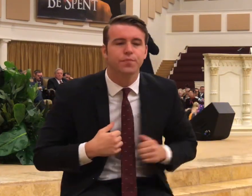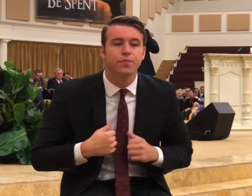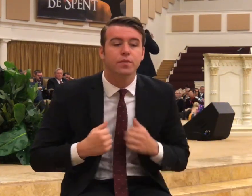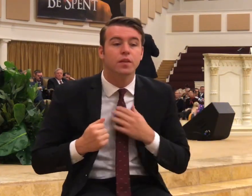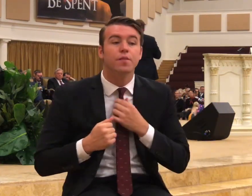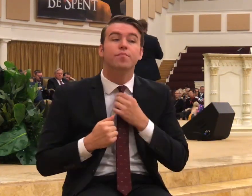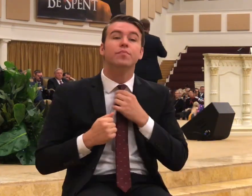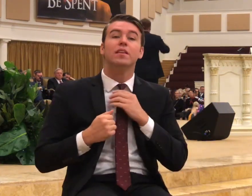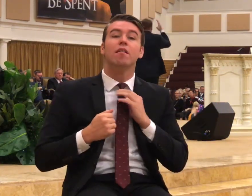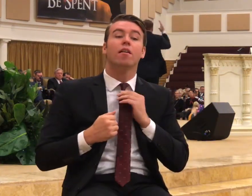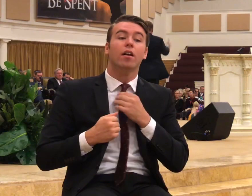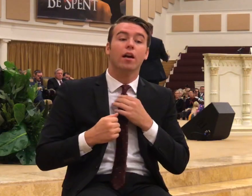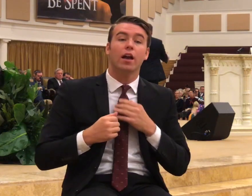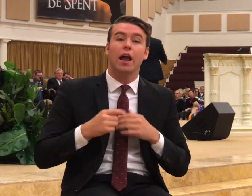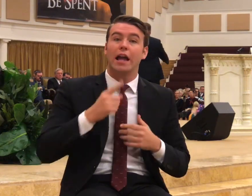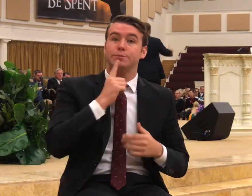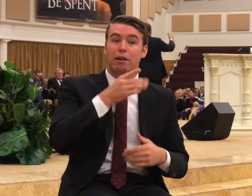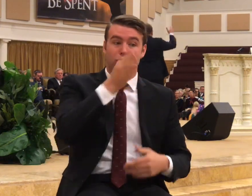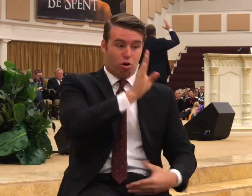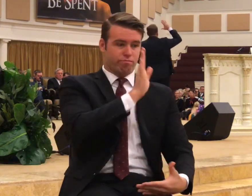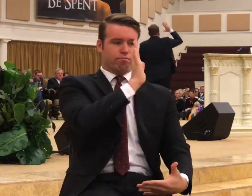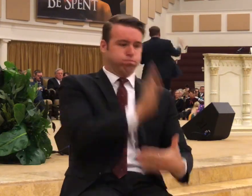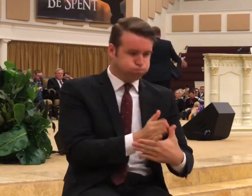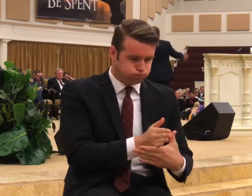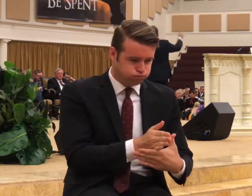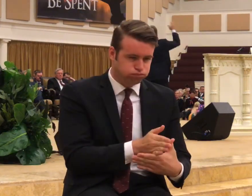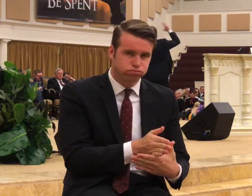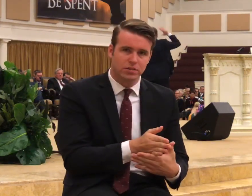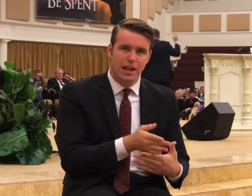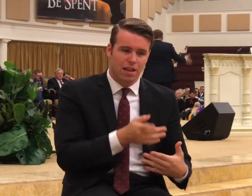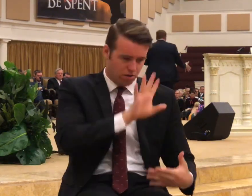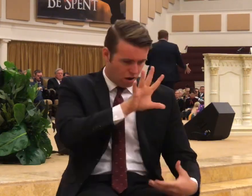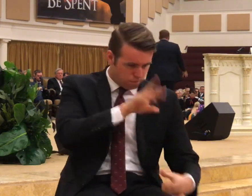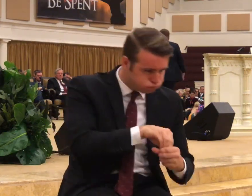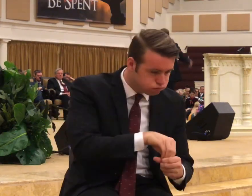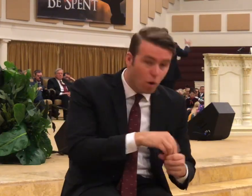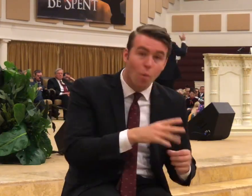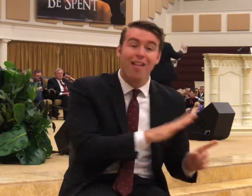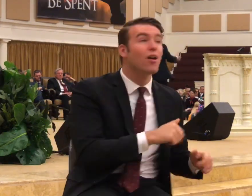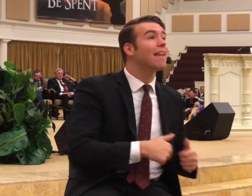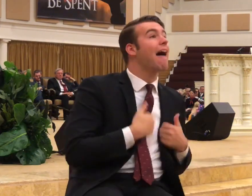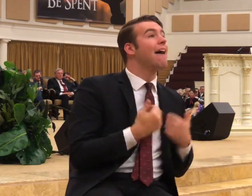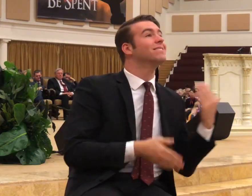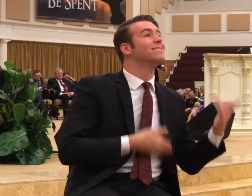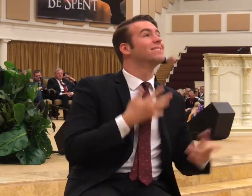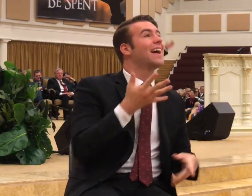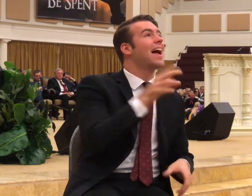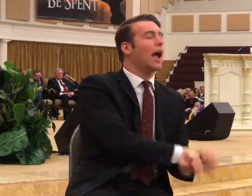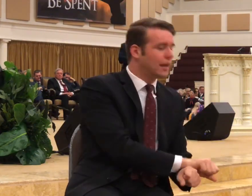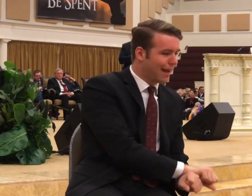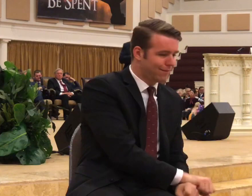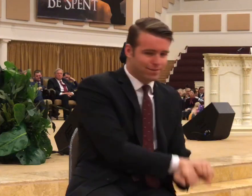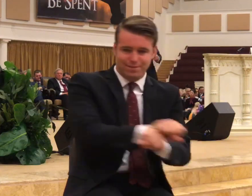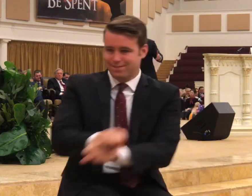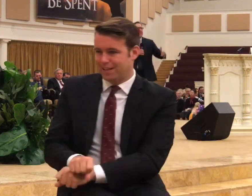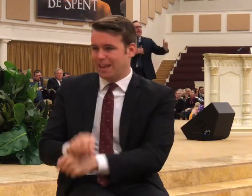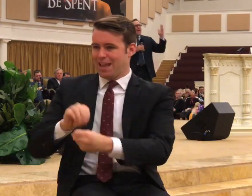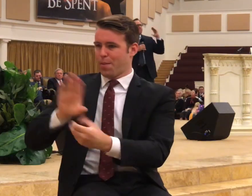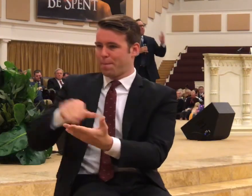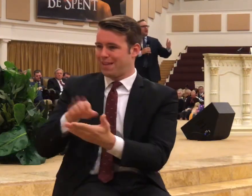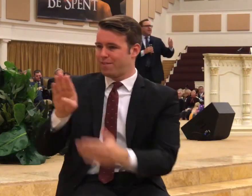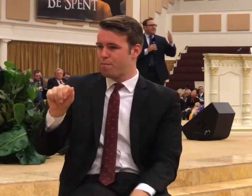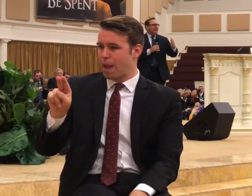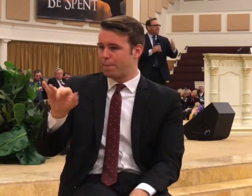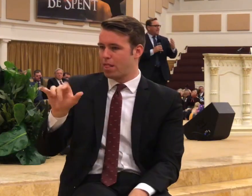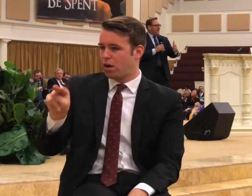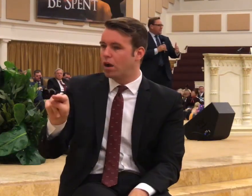a chronological interruption. They have been taken from their world. They have been taken captive and dropped into Babylon